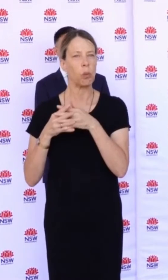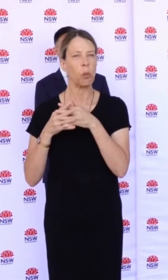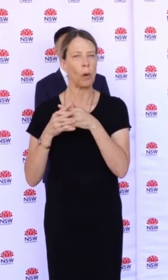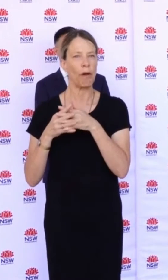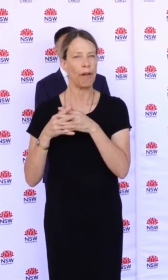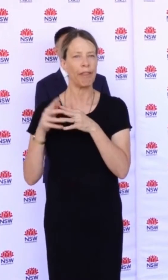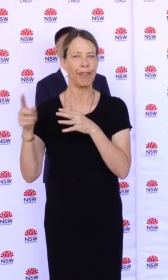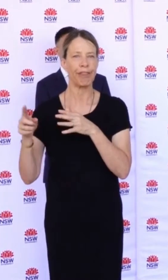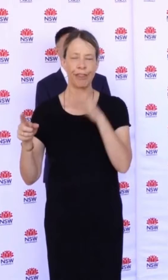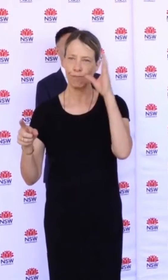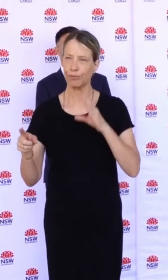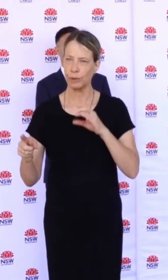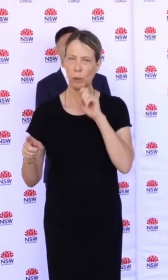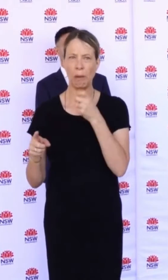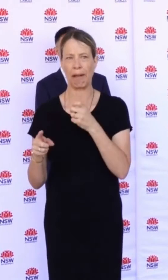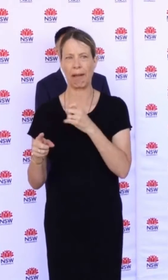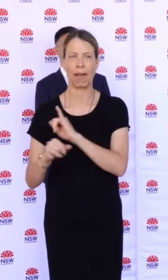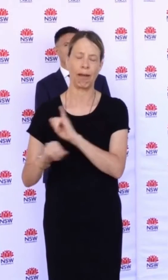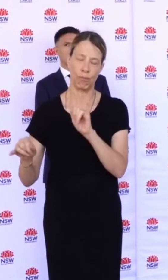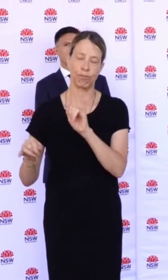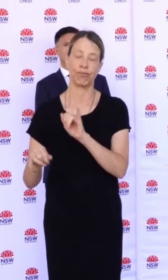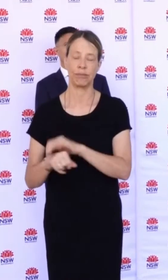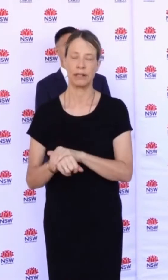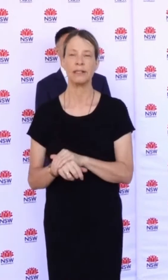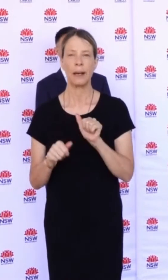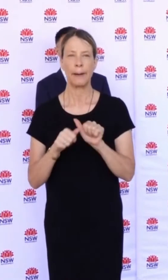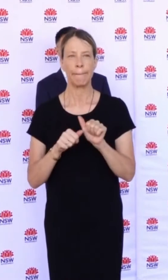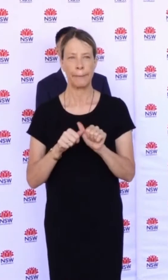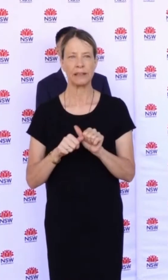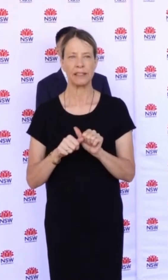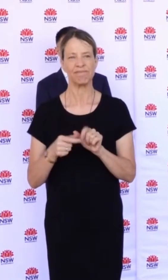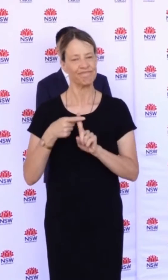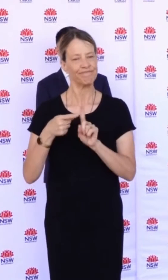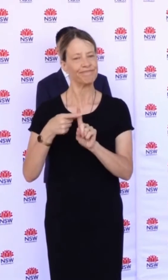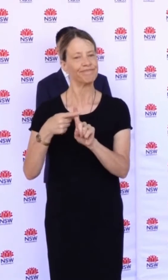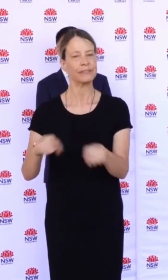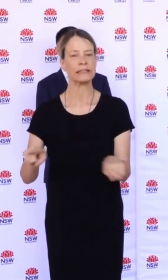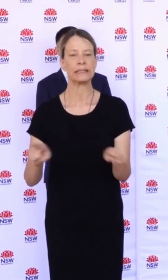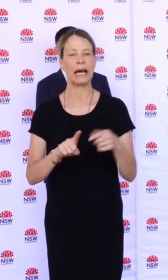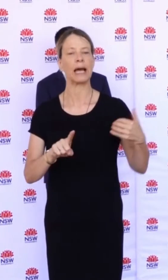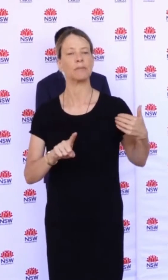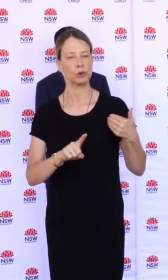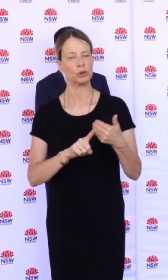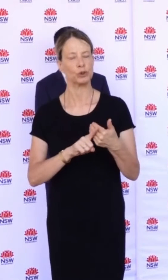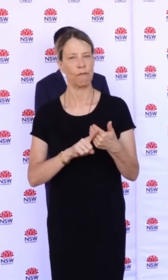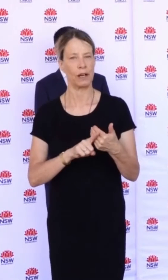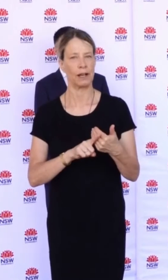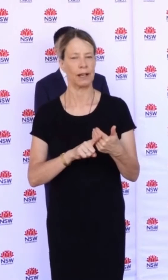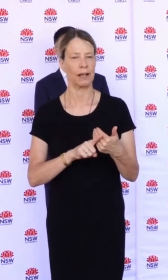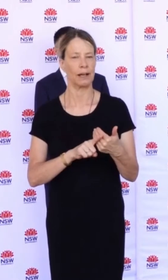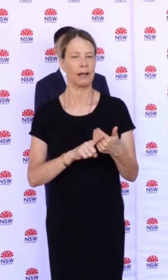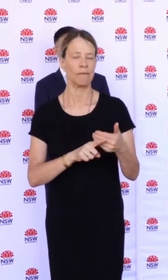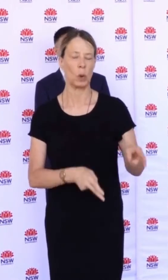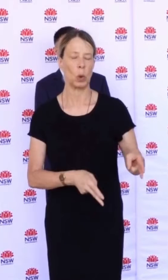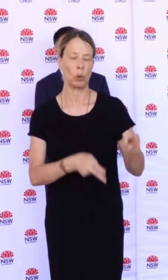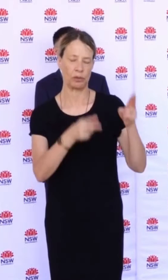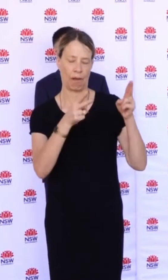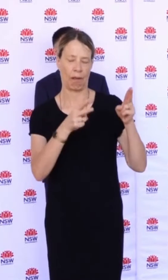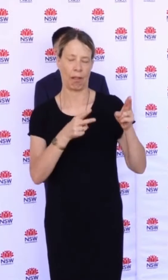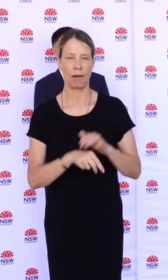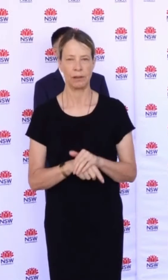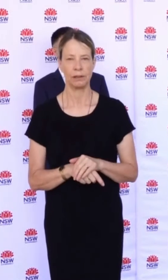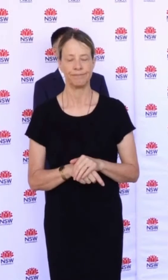distinct disadvantages for us to be considering moving our public health hotels out of the Sydney